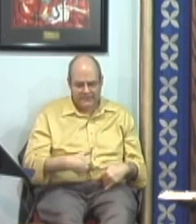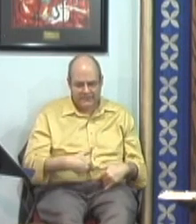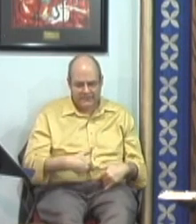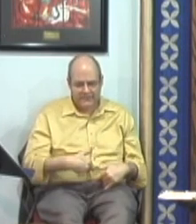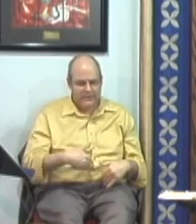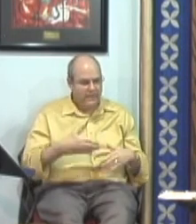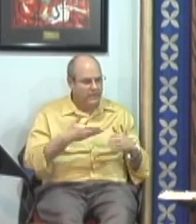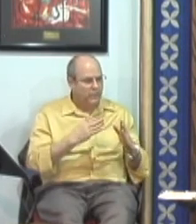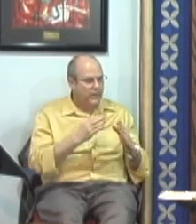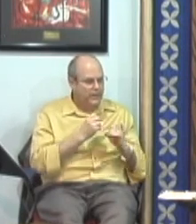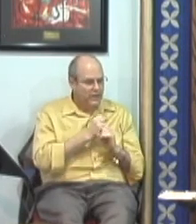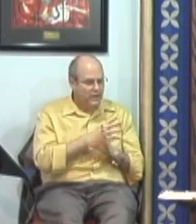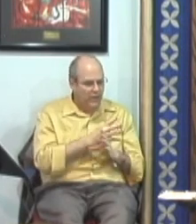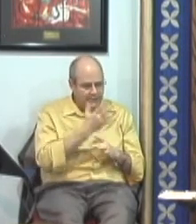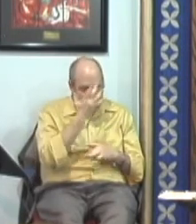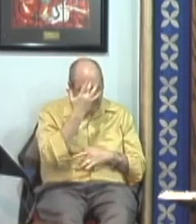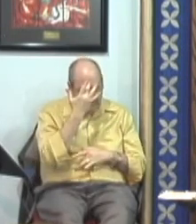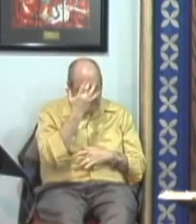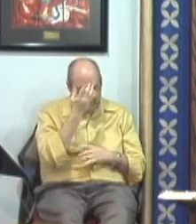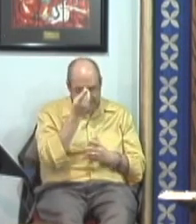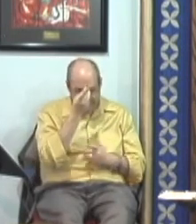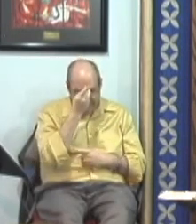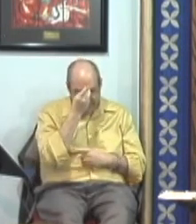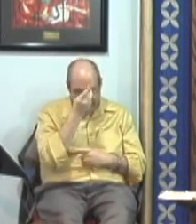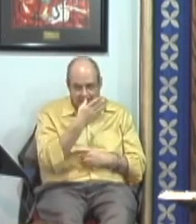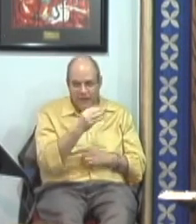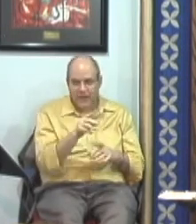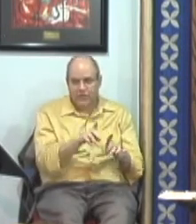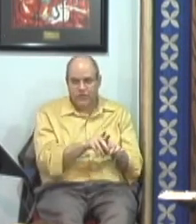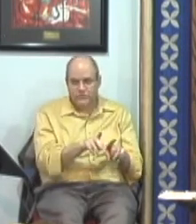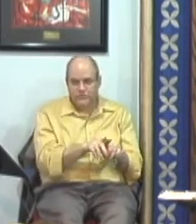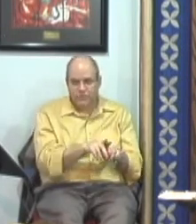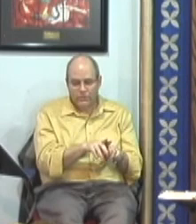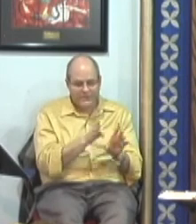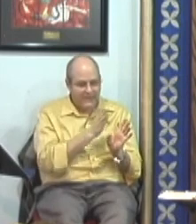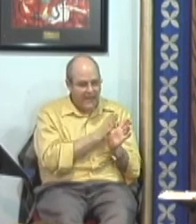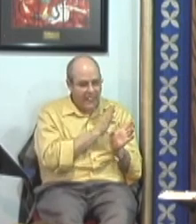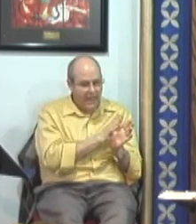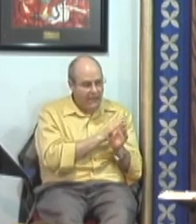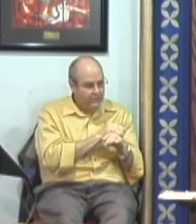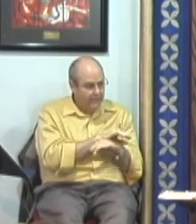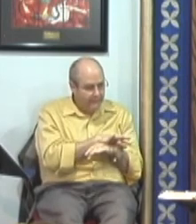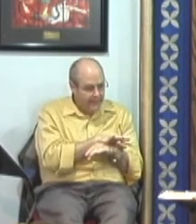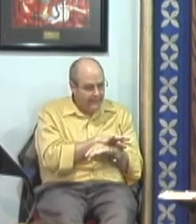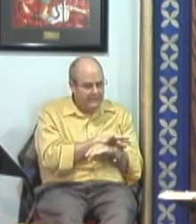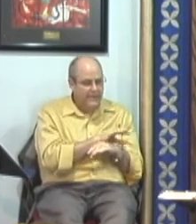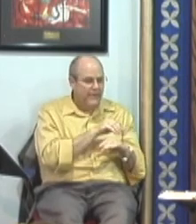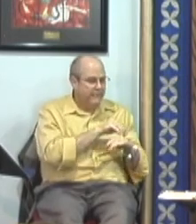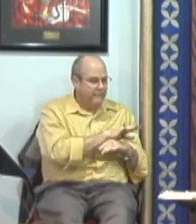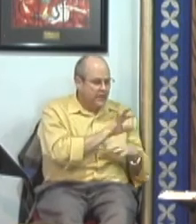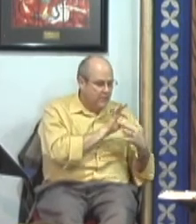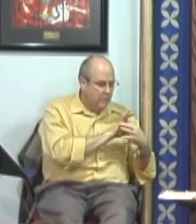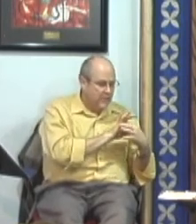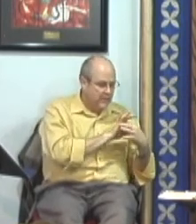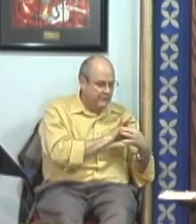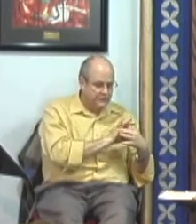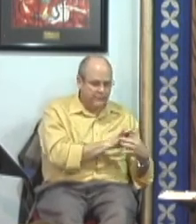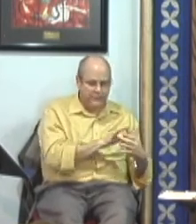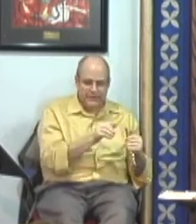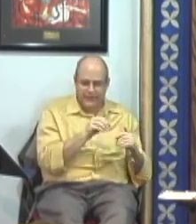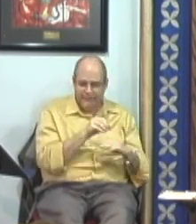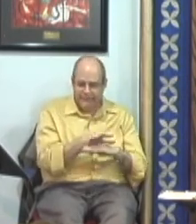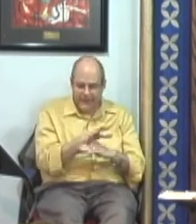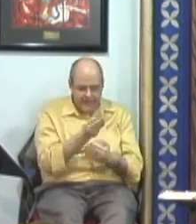in ways that cause sickness and disease, but they also have psychological effects. They affect us in relationships. They affect us